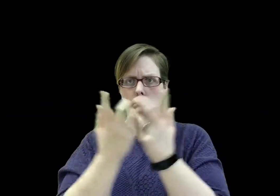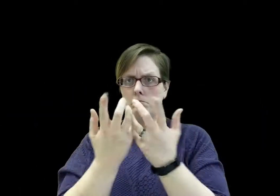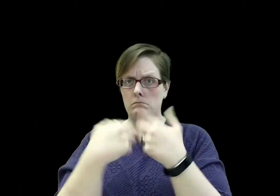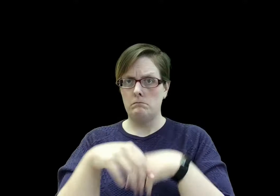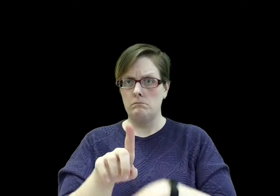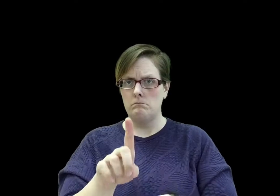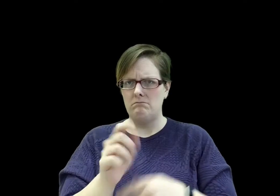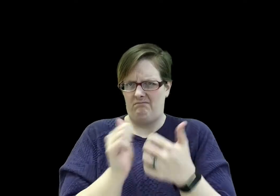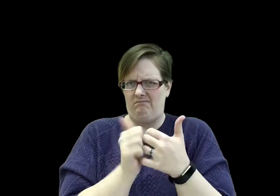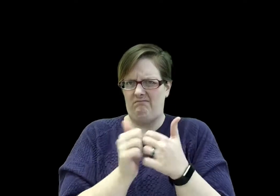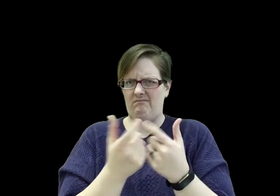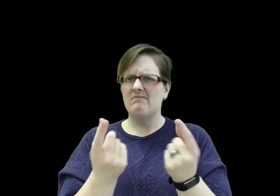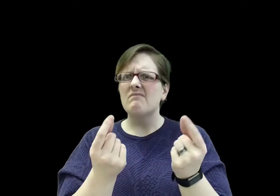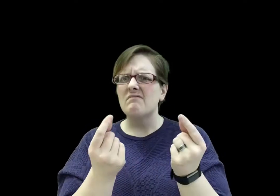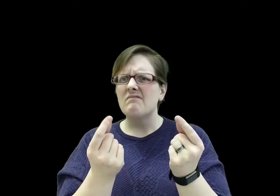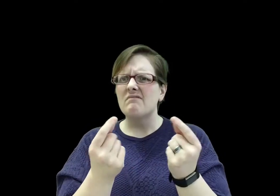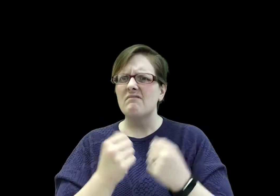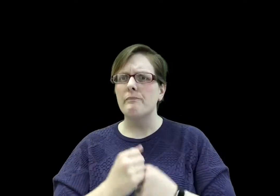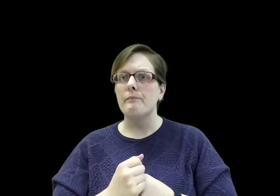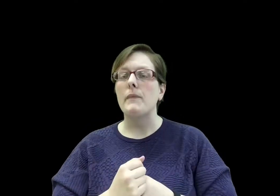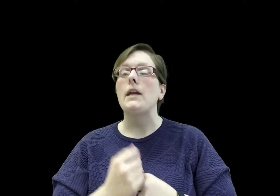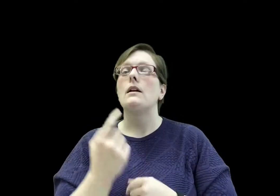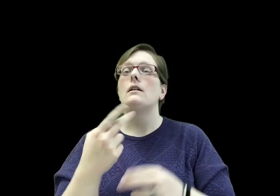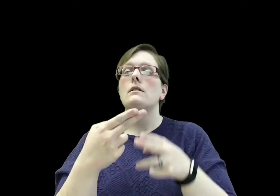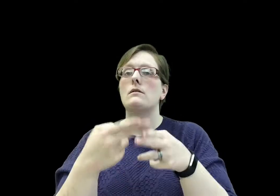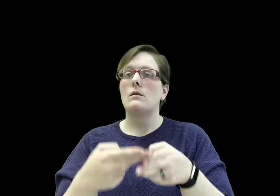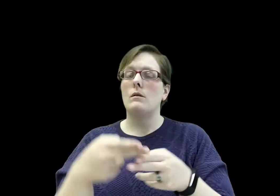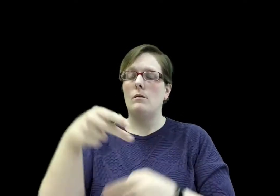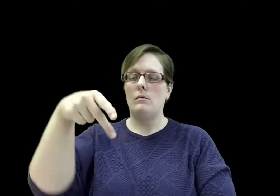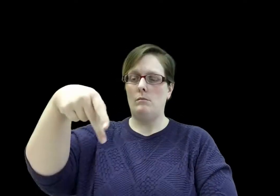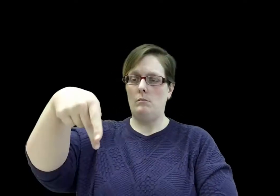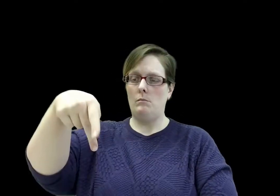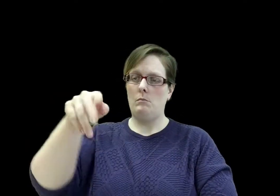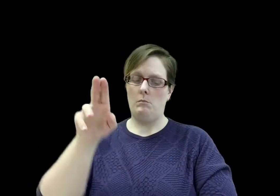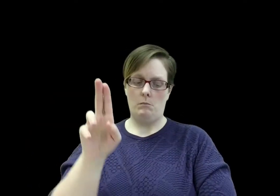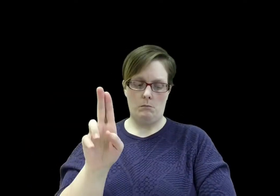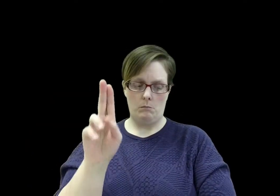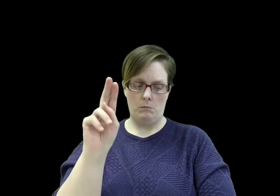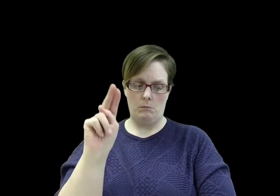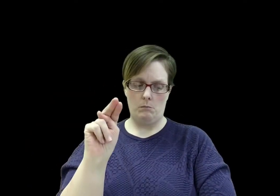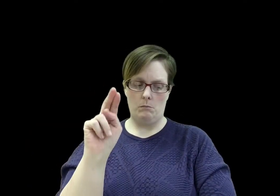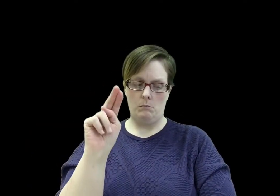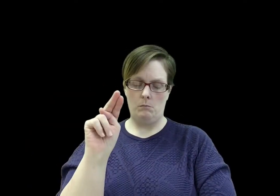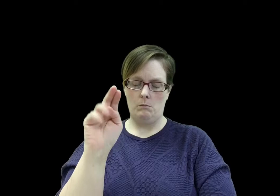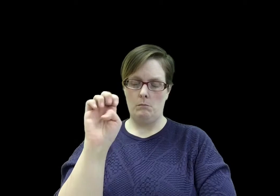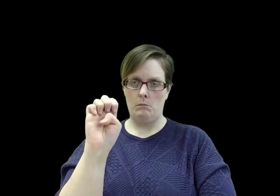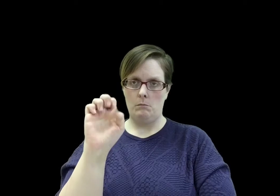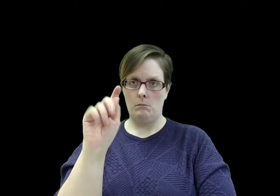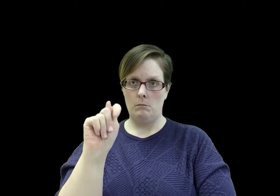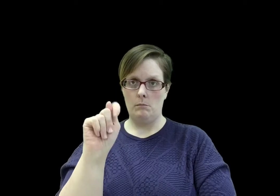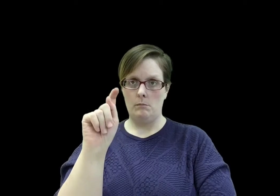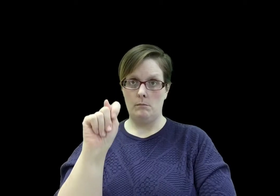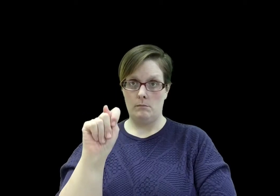this in writing. How do you write that down? It's called a